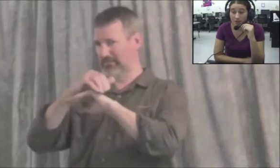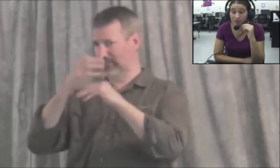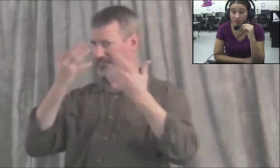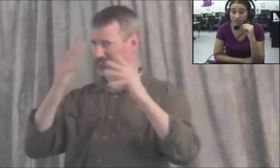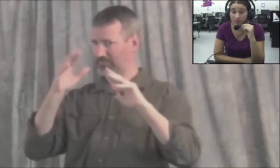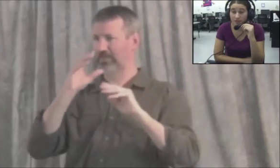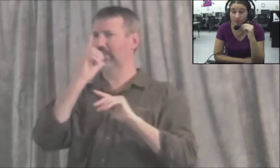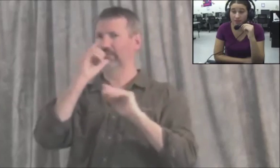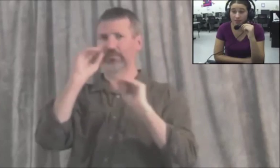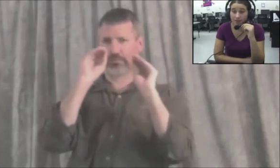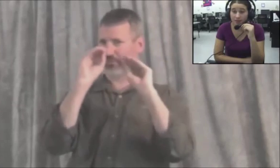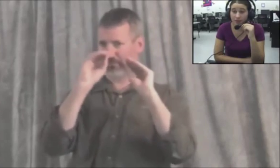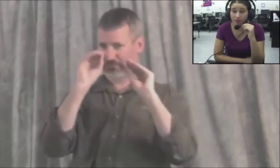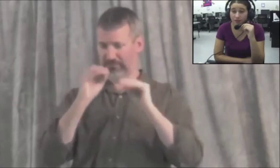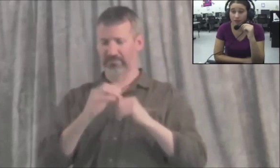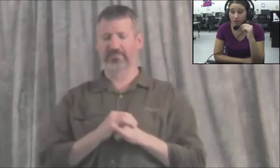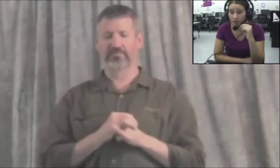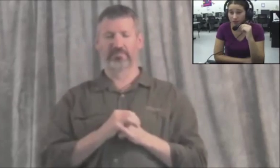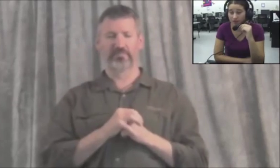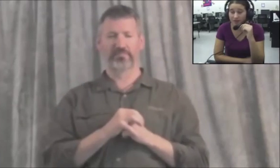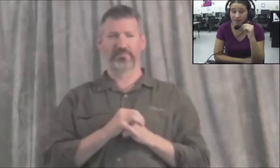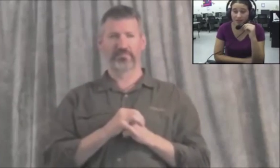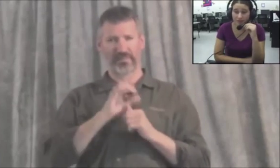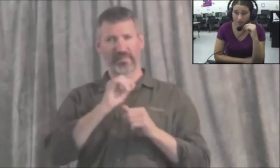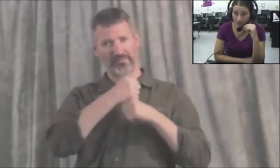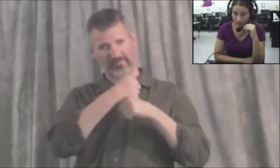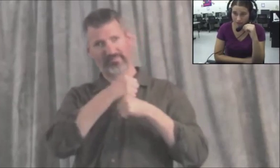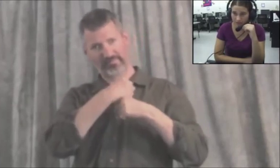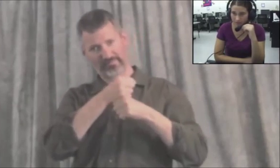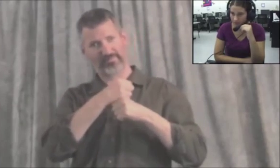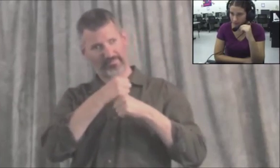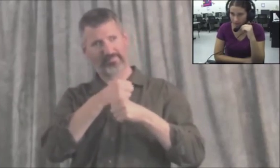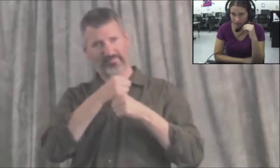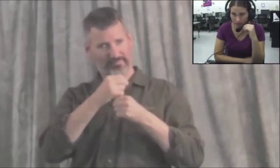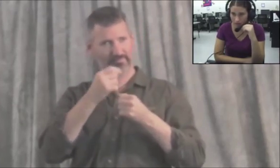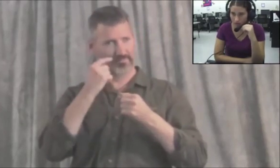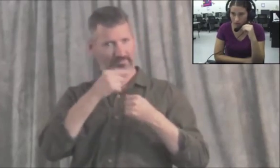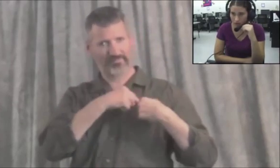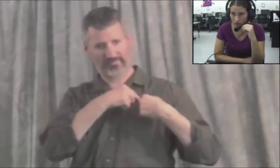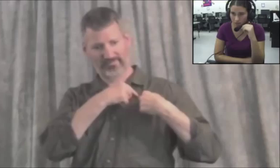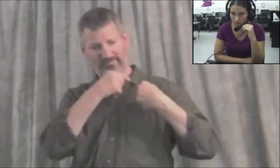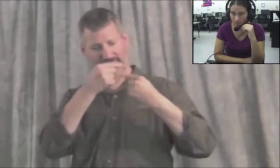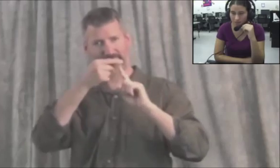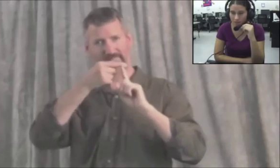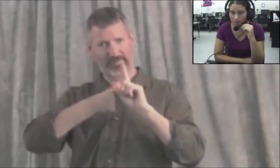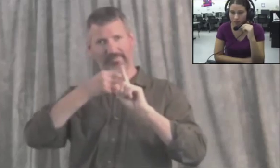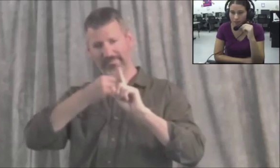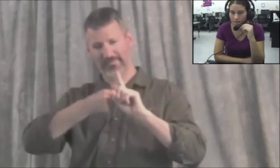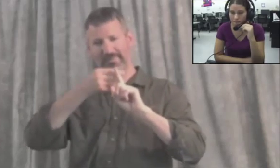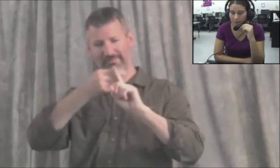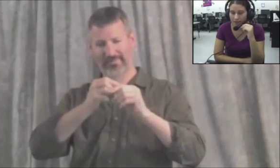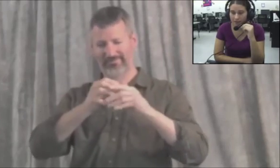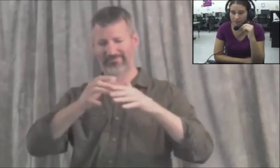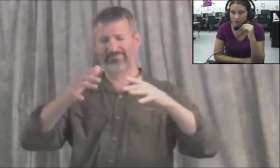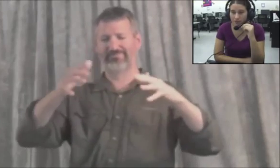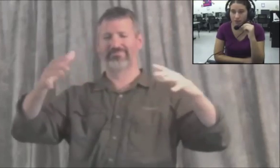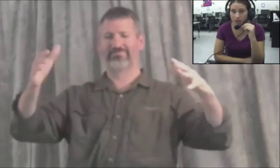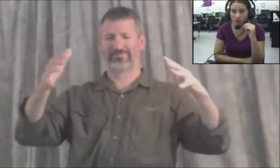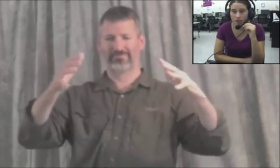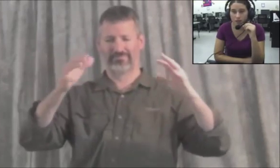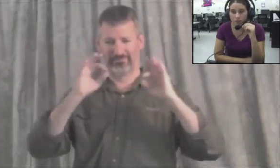And we were able to make food for breakfast and for dinner. There would be no lunch. And